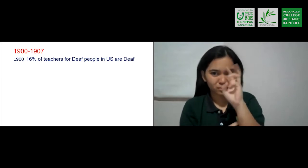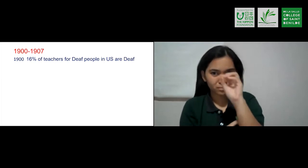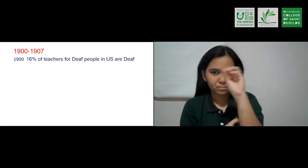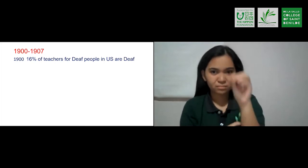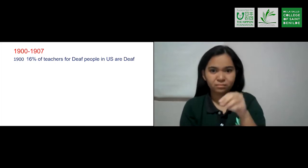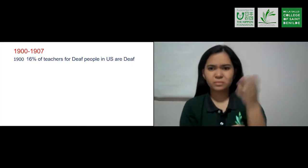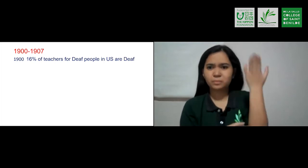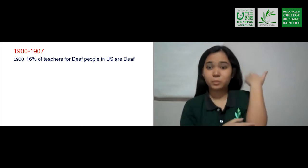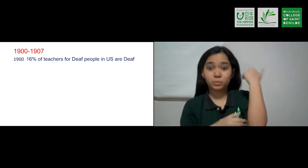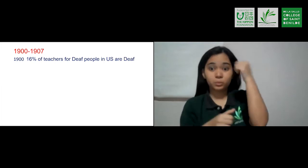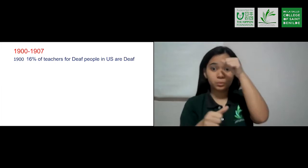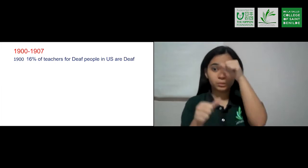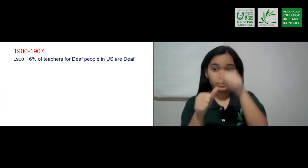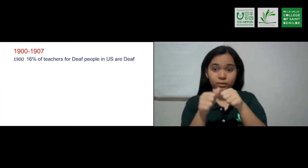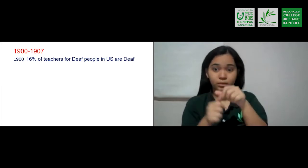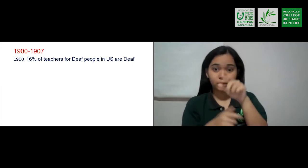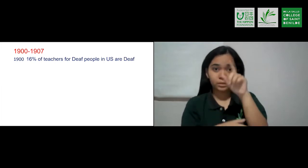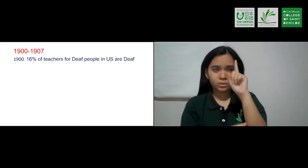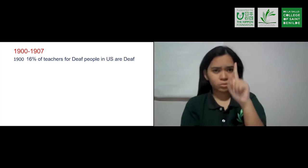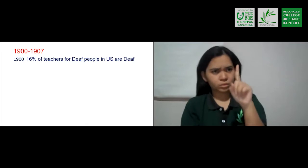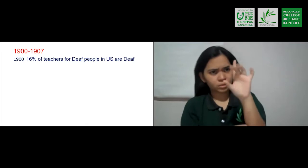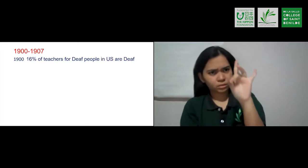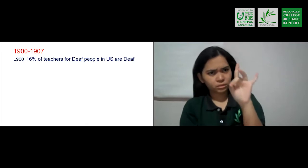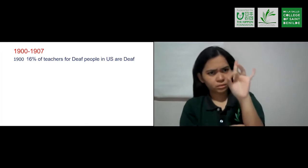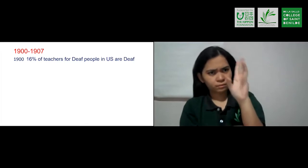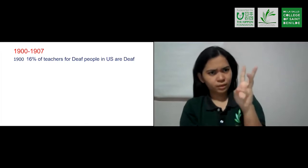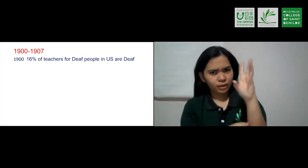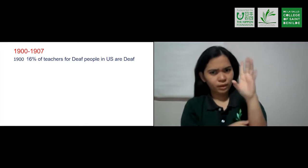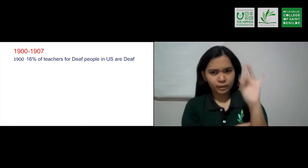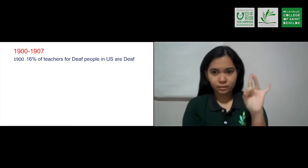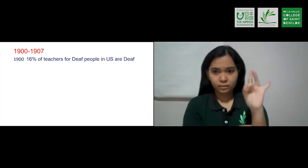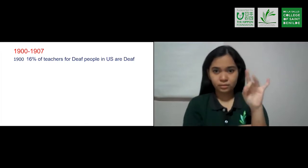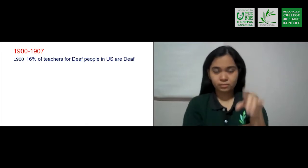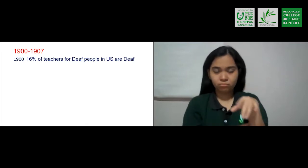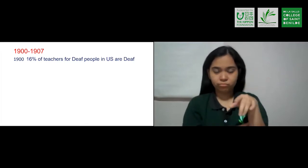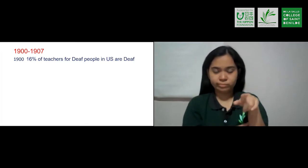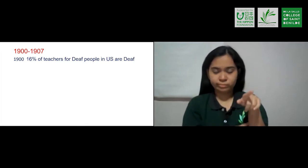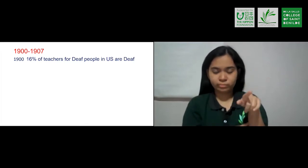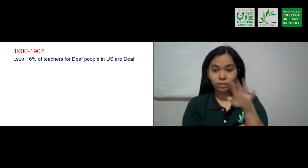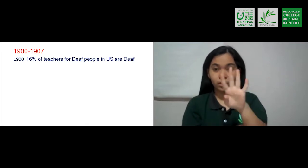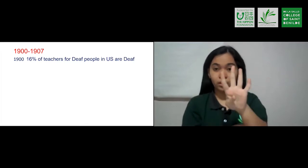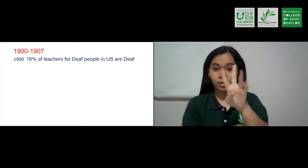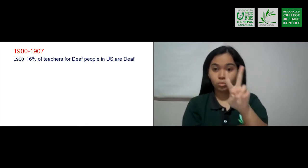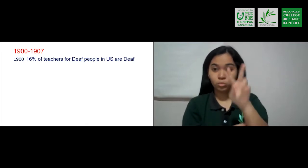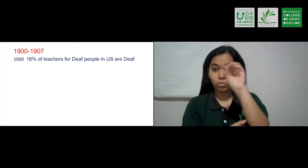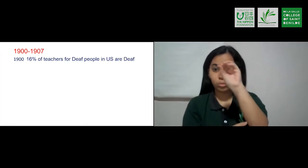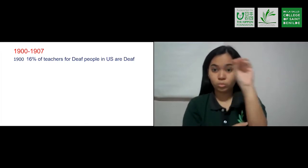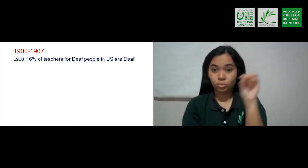as you can see, declined even further from 1968,